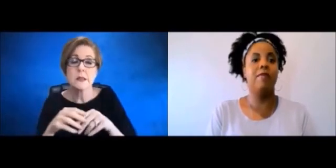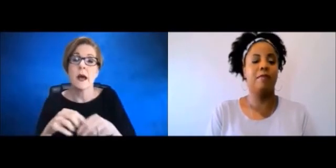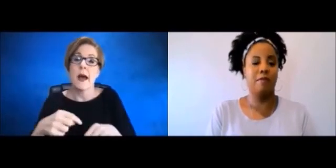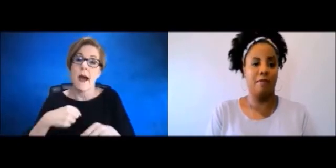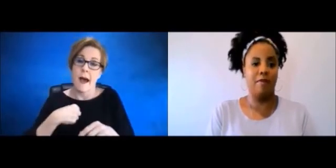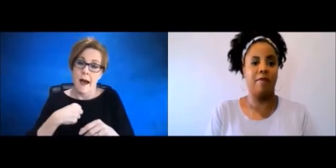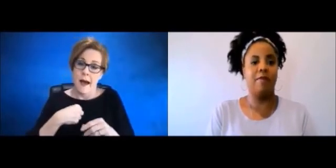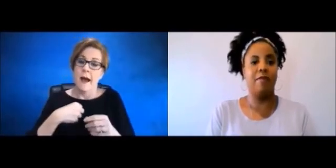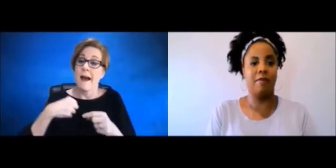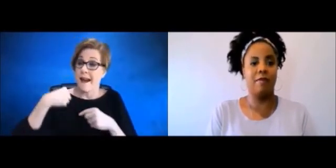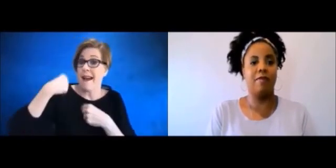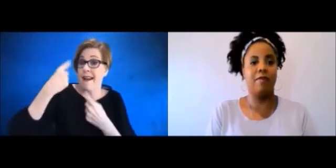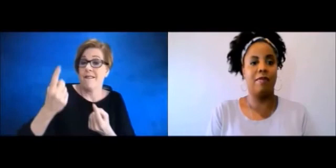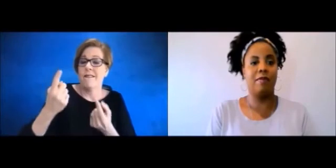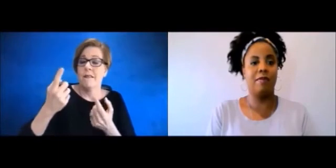other opportunities, whatever is available.